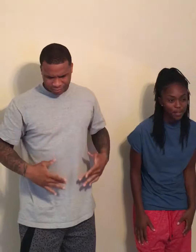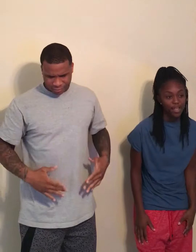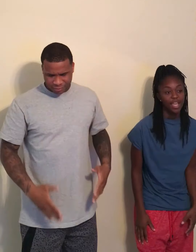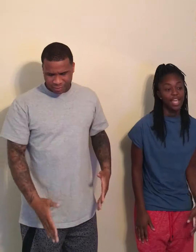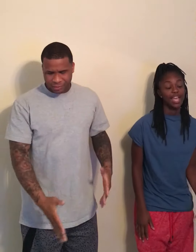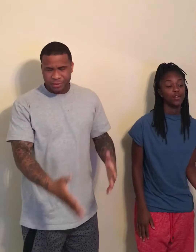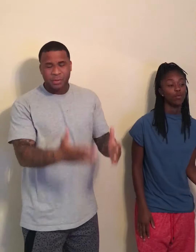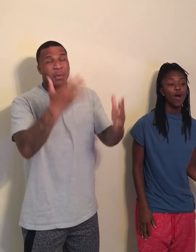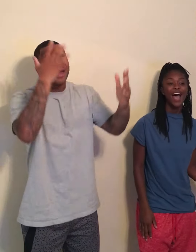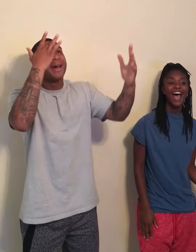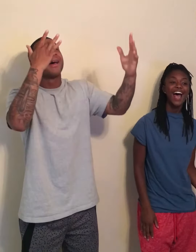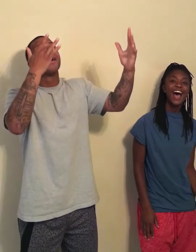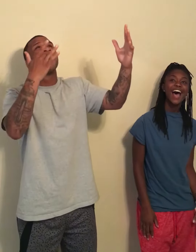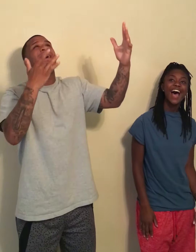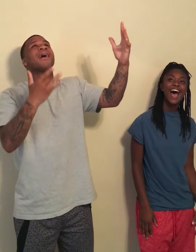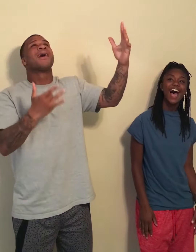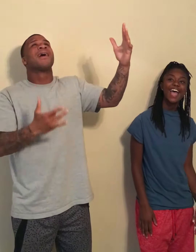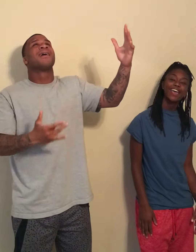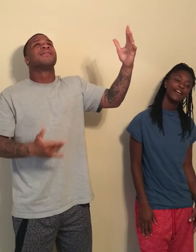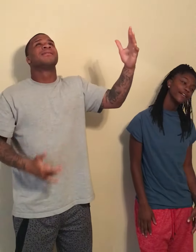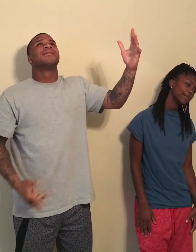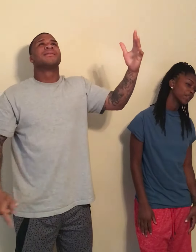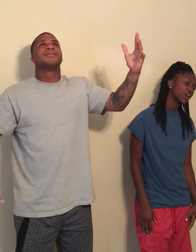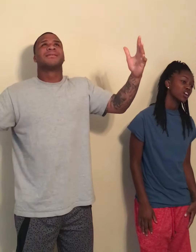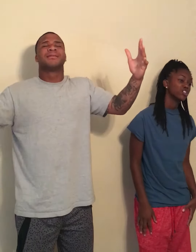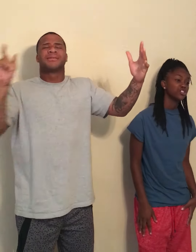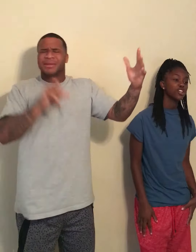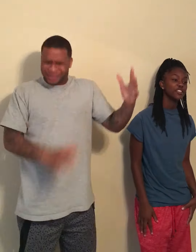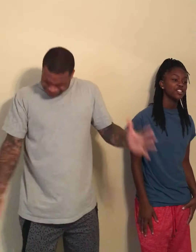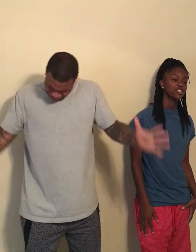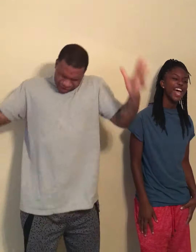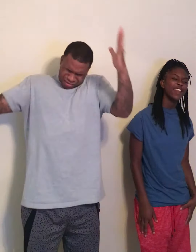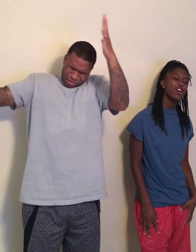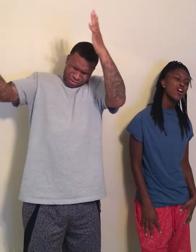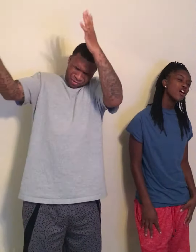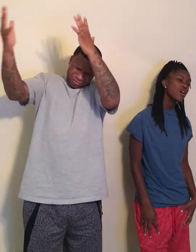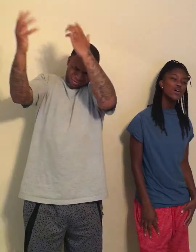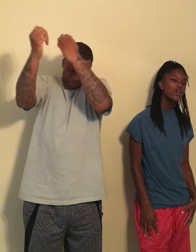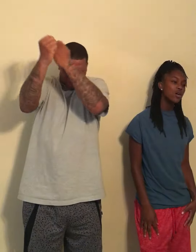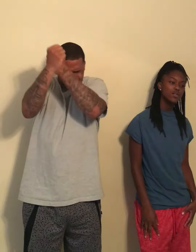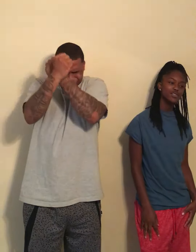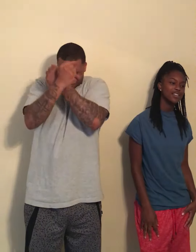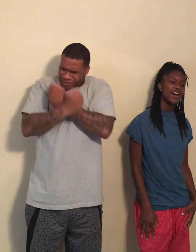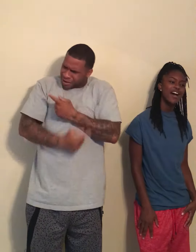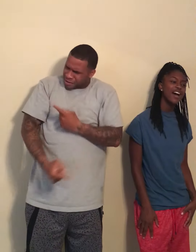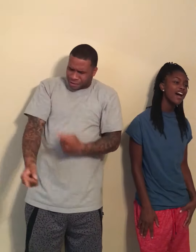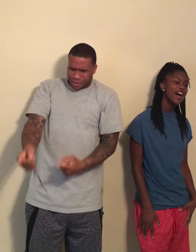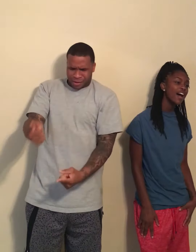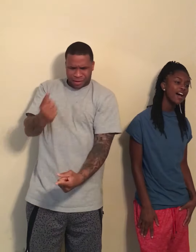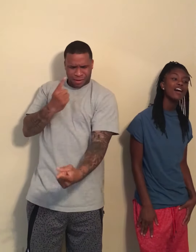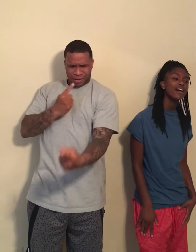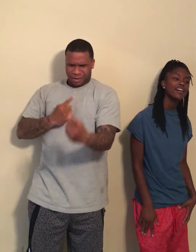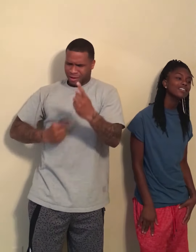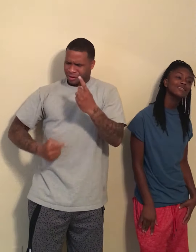And why should the shadows come?